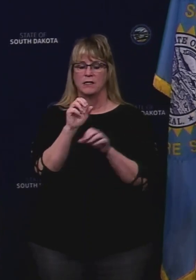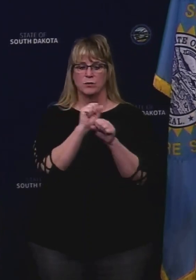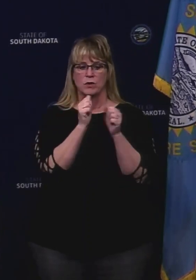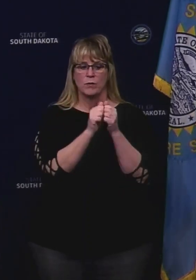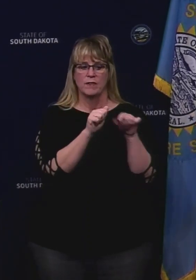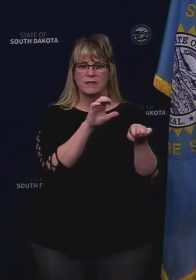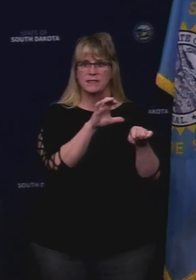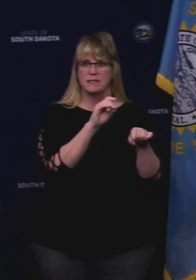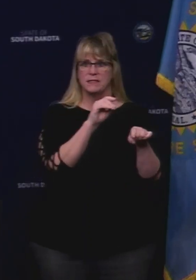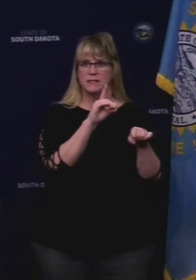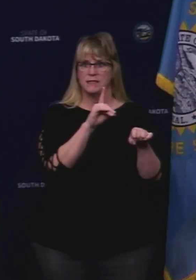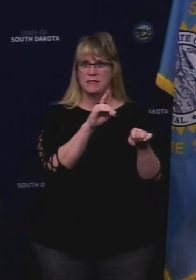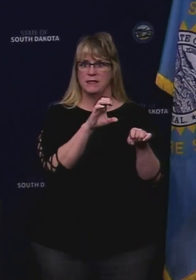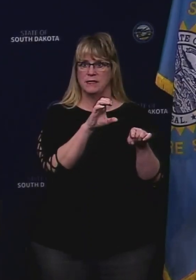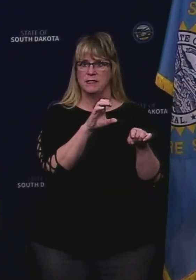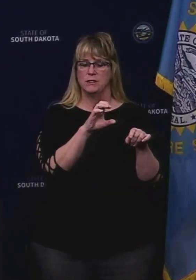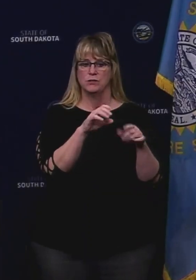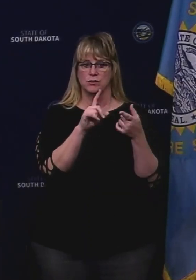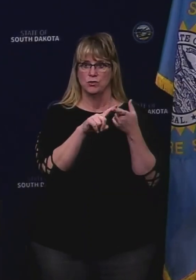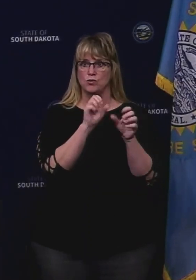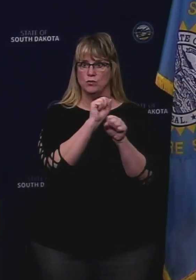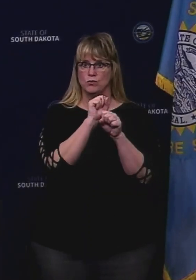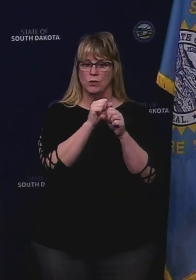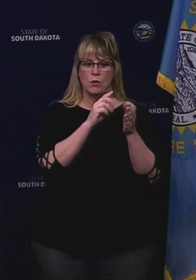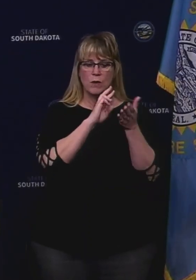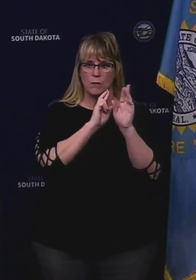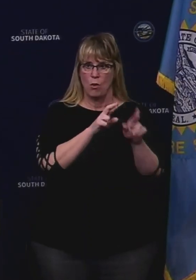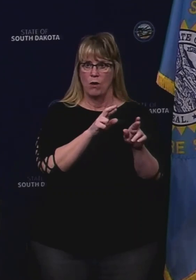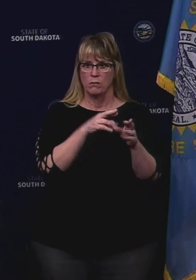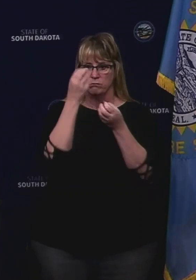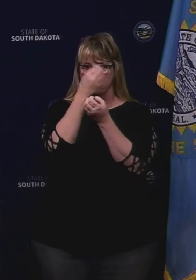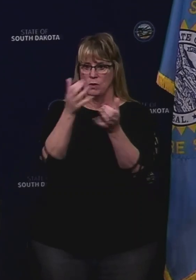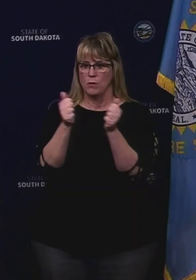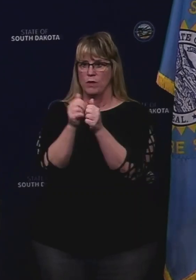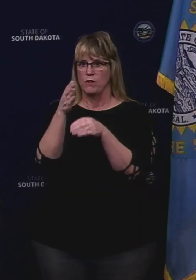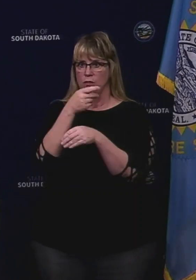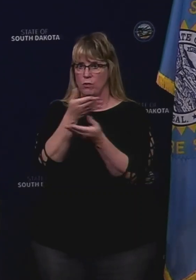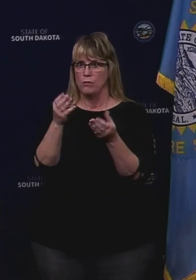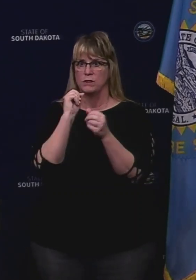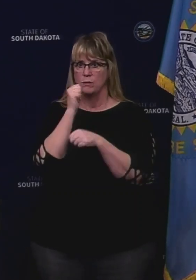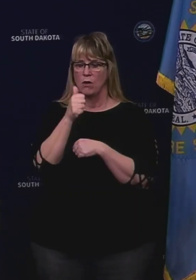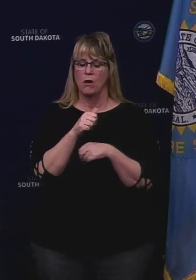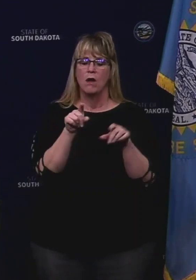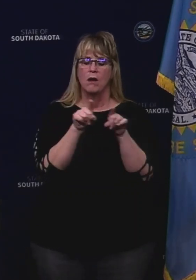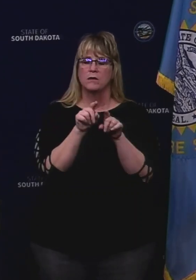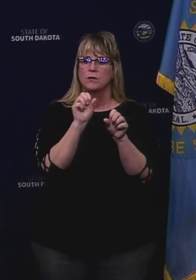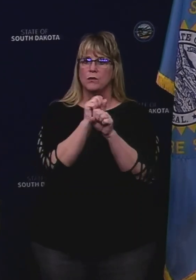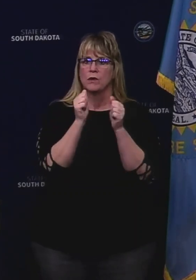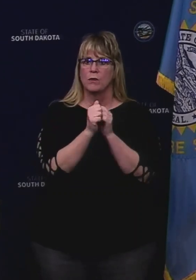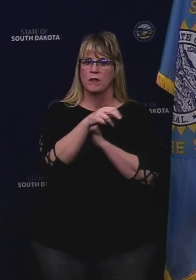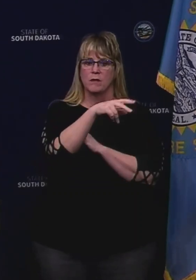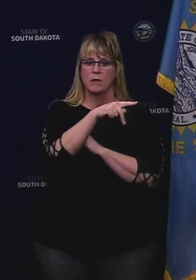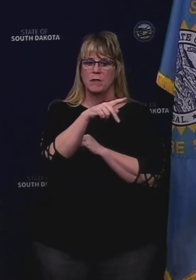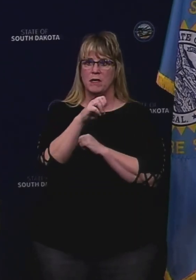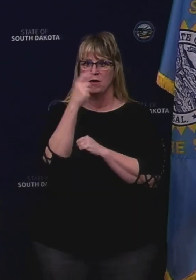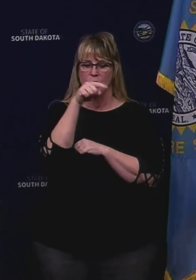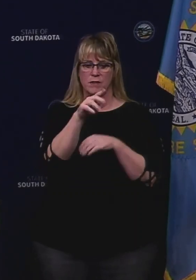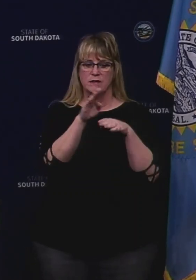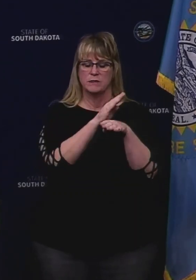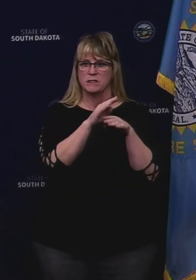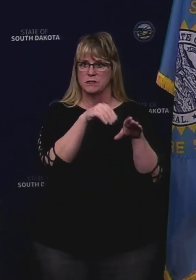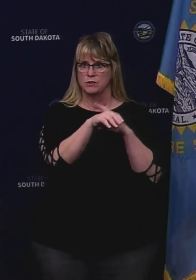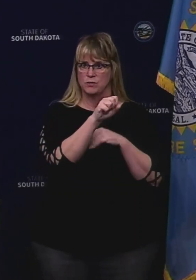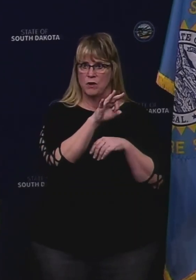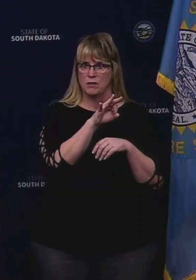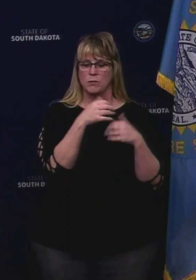and we expect to release it to you all tomorrow. We also are working on personal protective equipment and securing that for this facility,